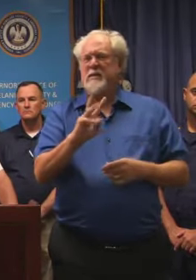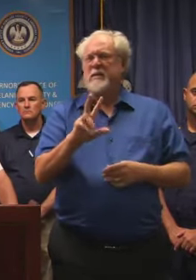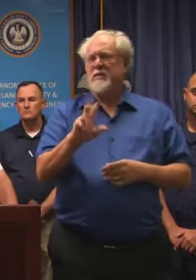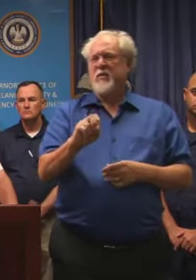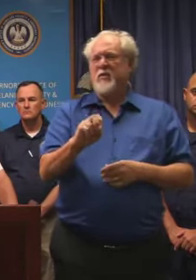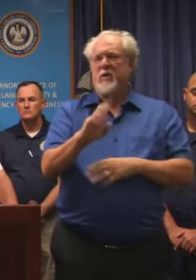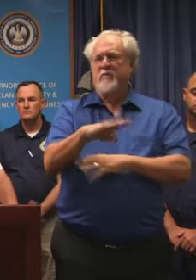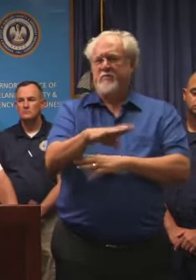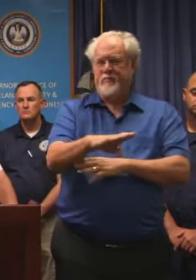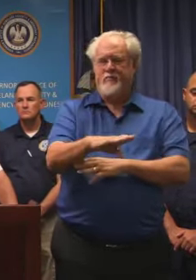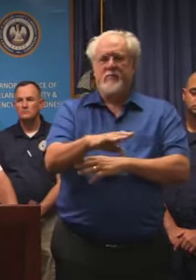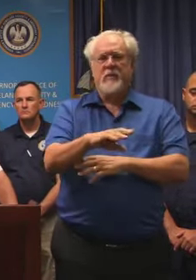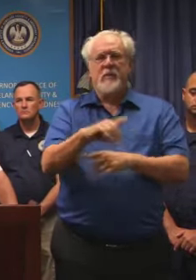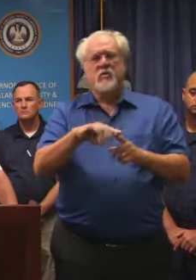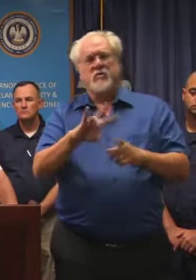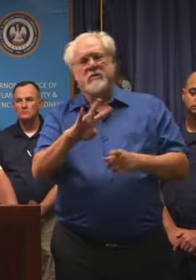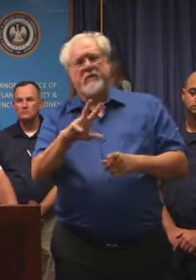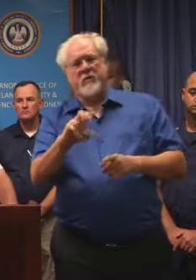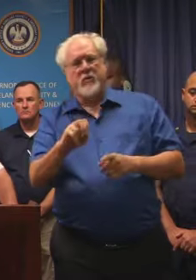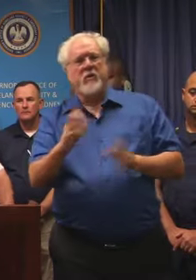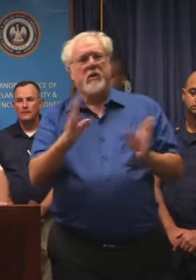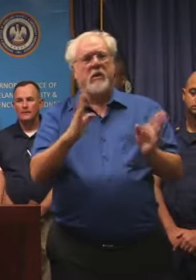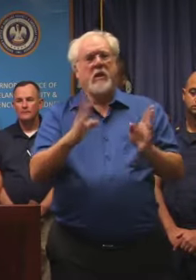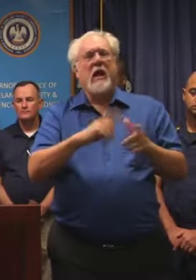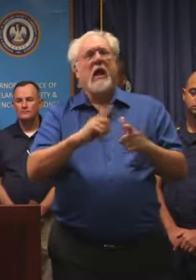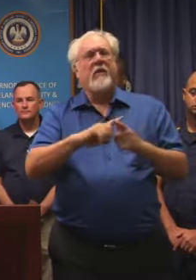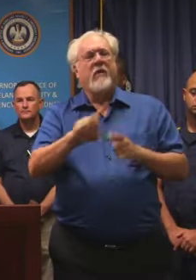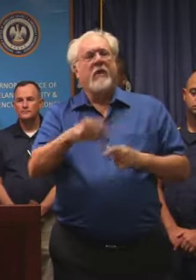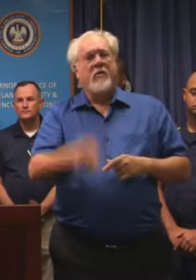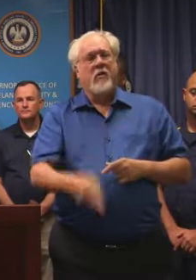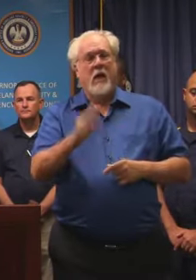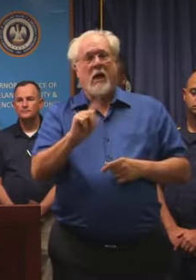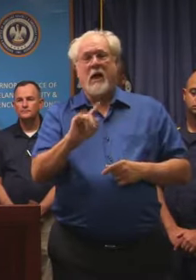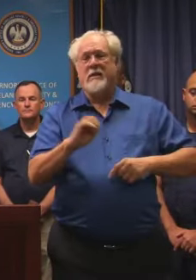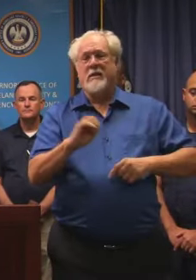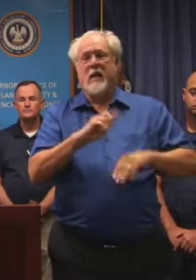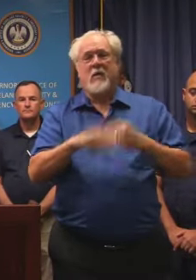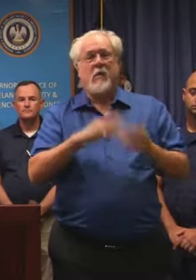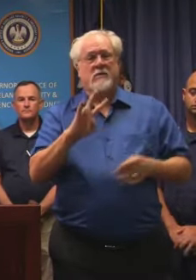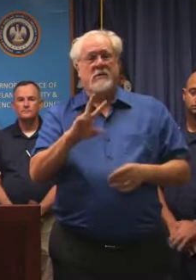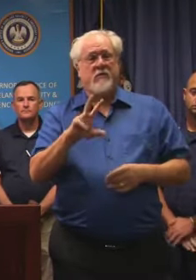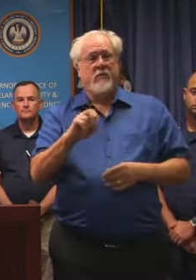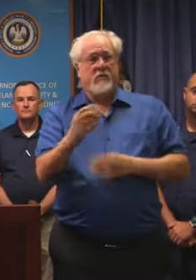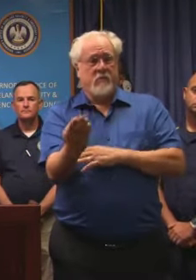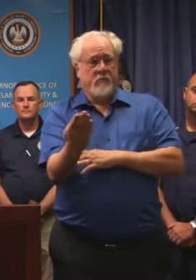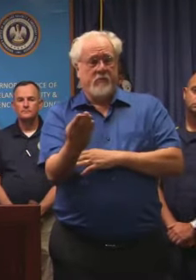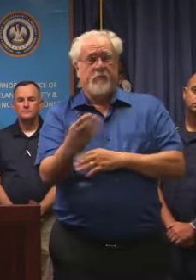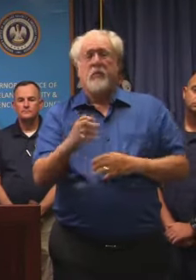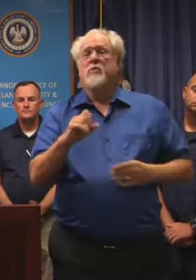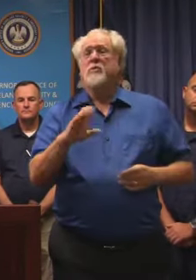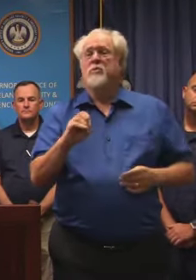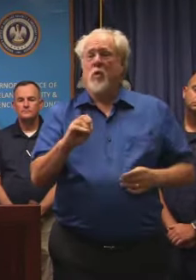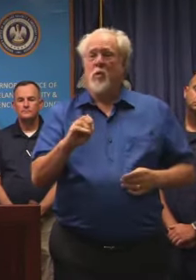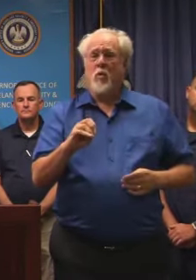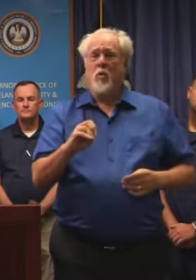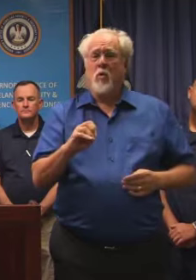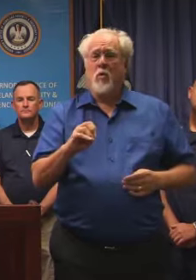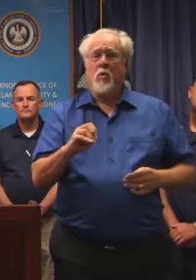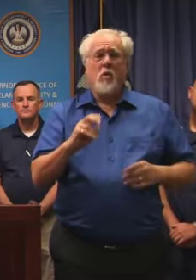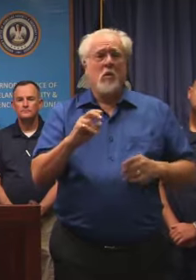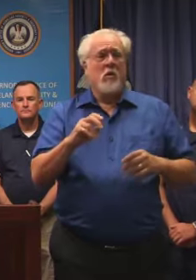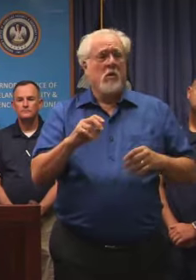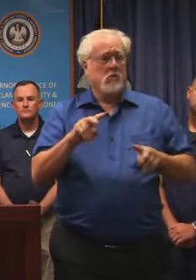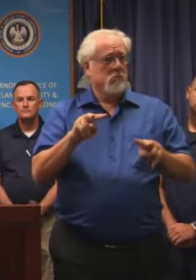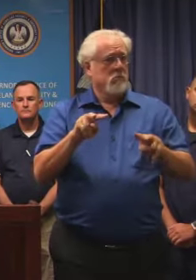6:30 p.m. to 7:30 p.m., and then another high tide in the morning at around 7:30 a.m. So we would ask people to